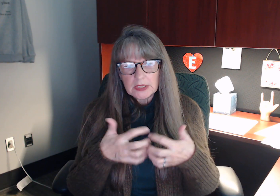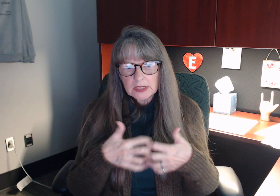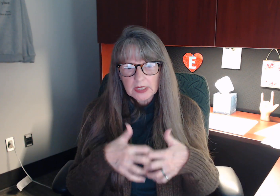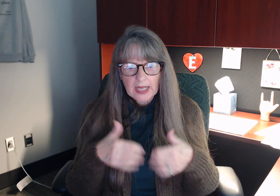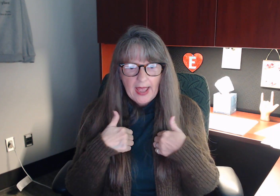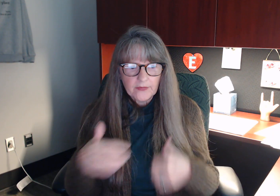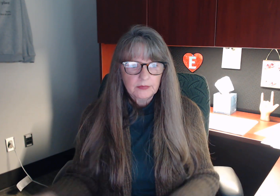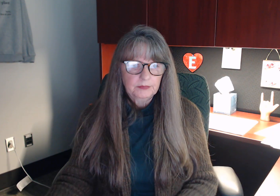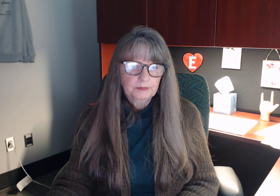machines that they have.